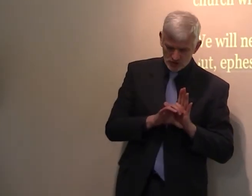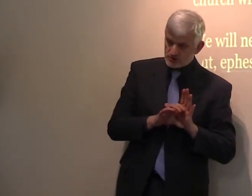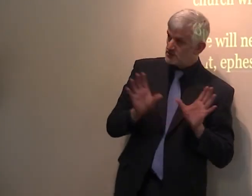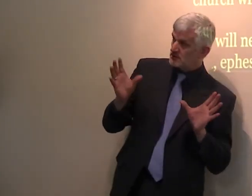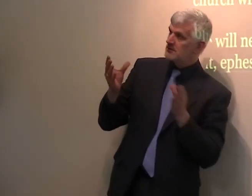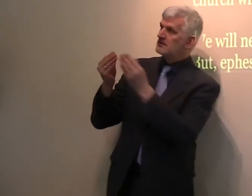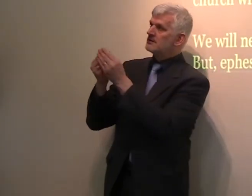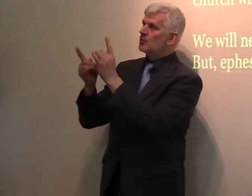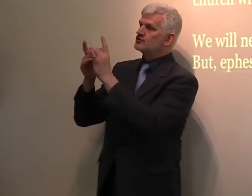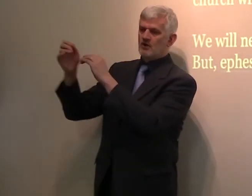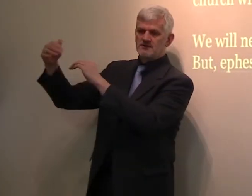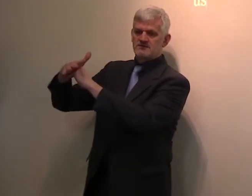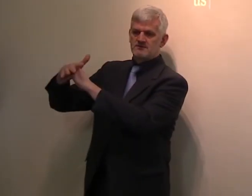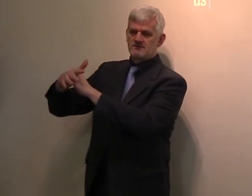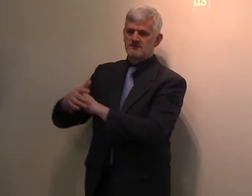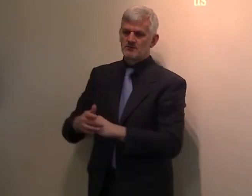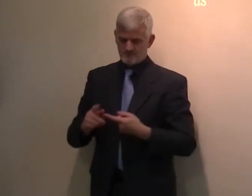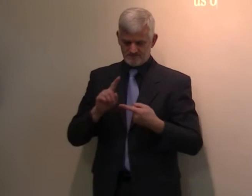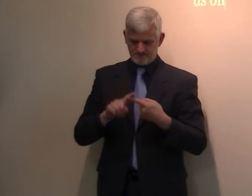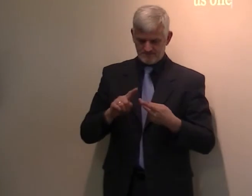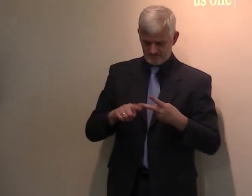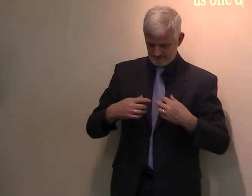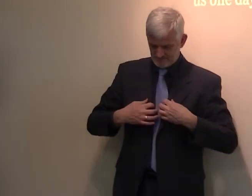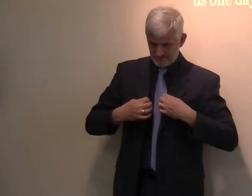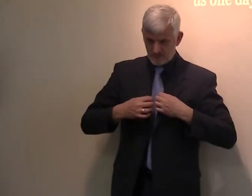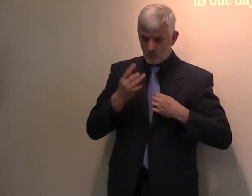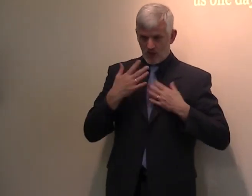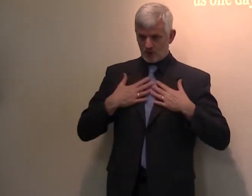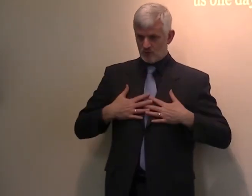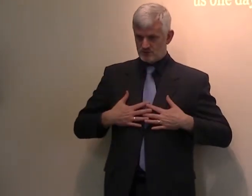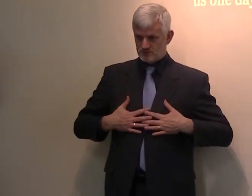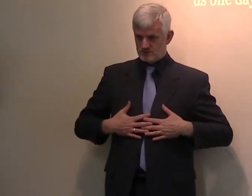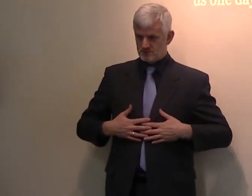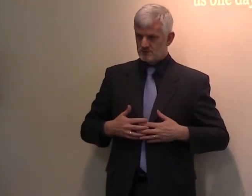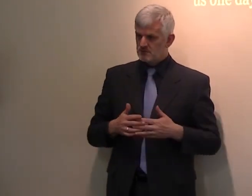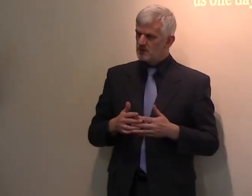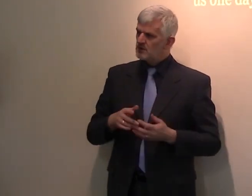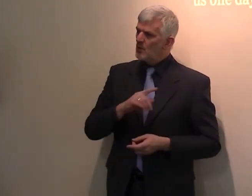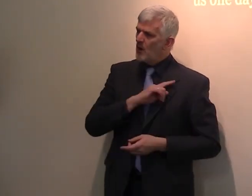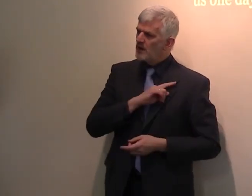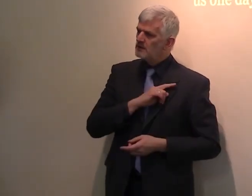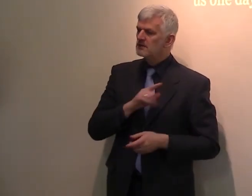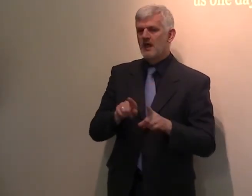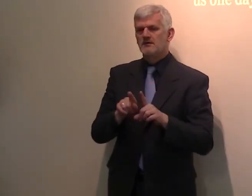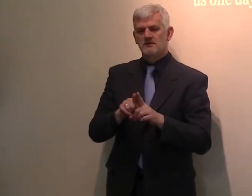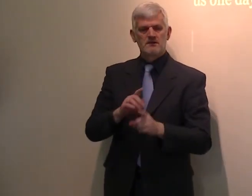a white garment is also put on or worn when a soldier comes back after